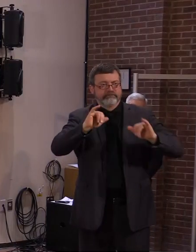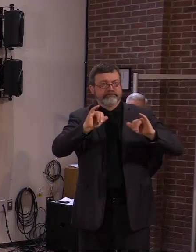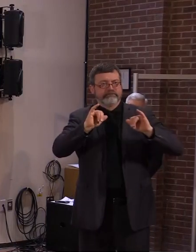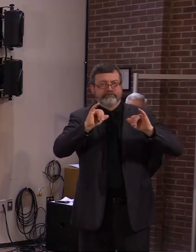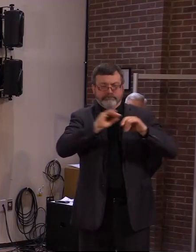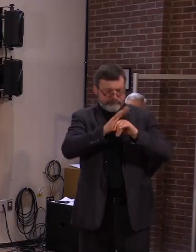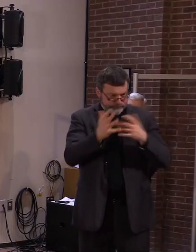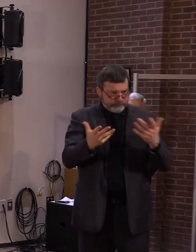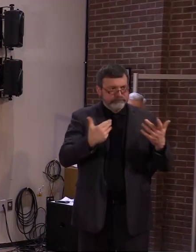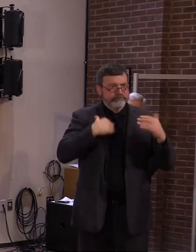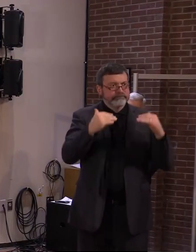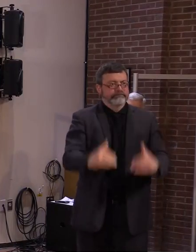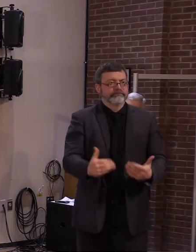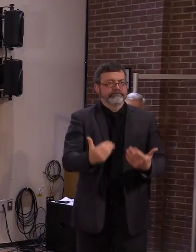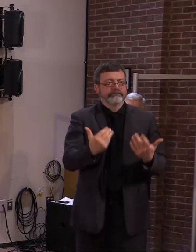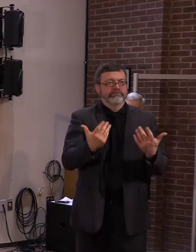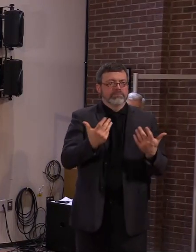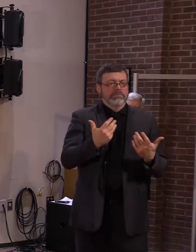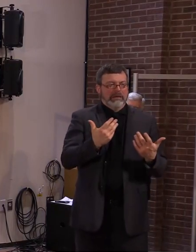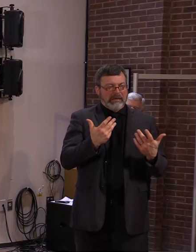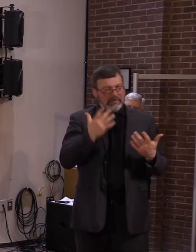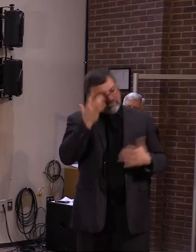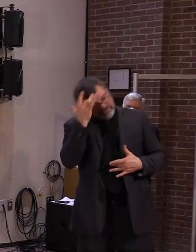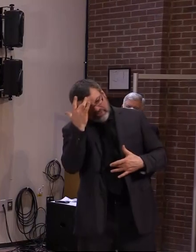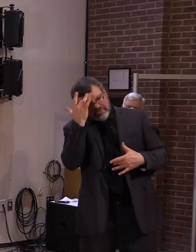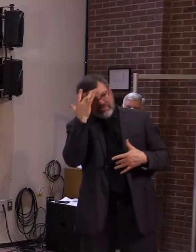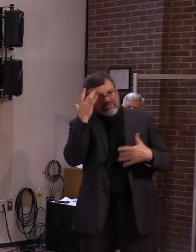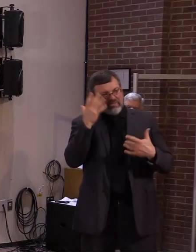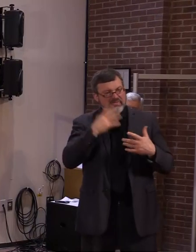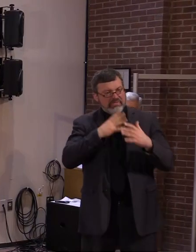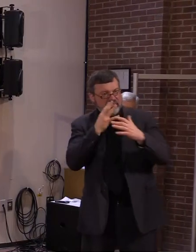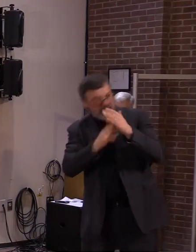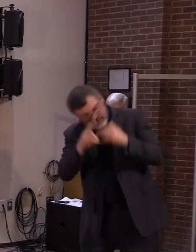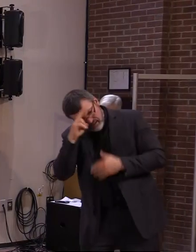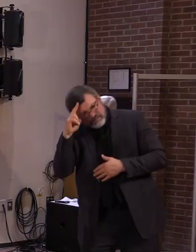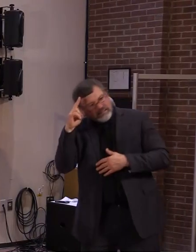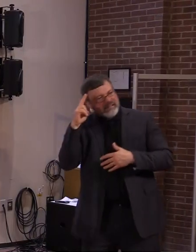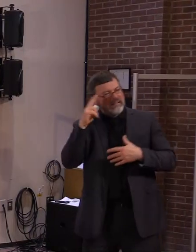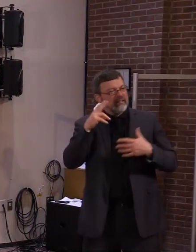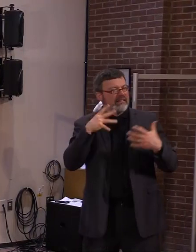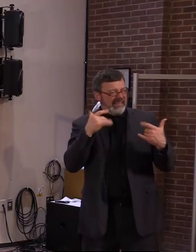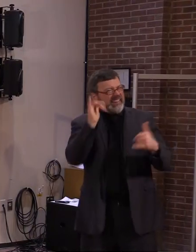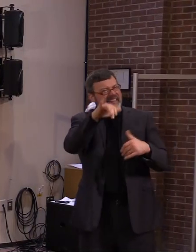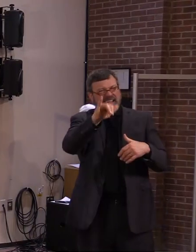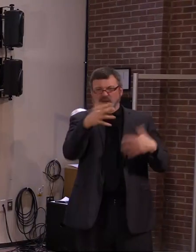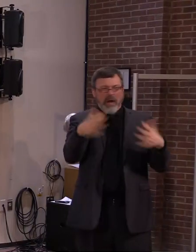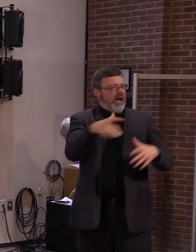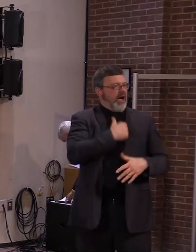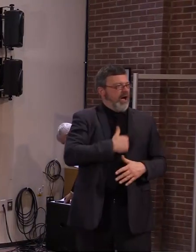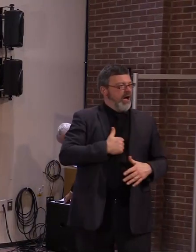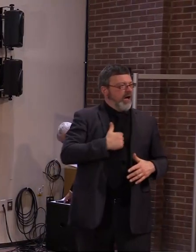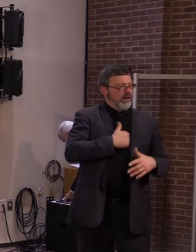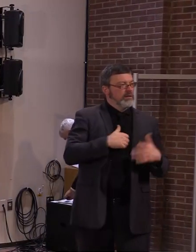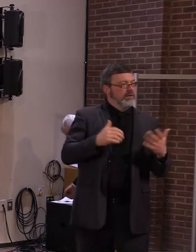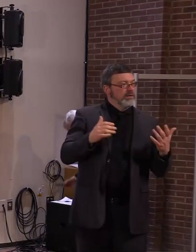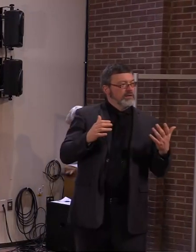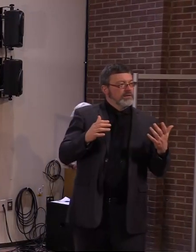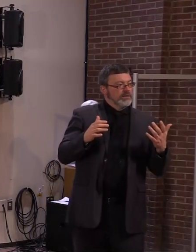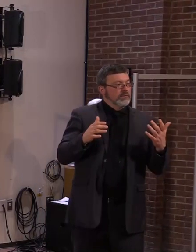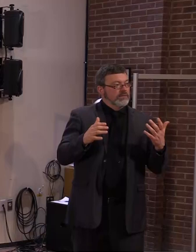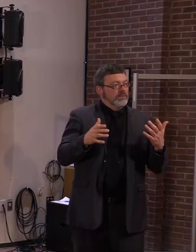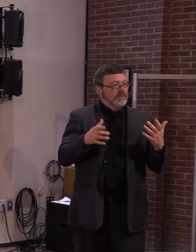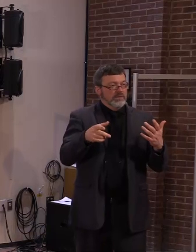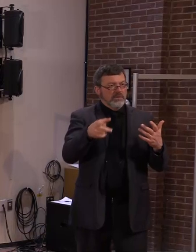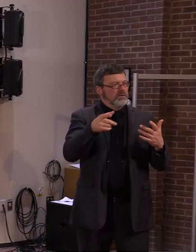immunity, and that being deemed the satisfactory level to be at. So we're seeing that play out with this novel virus, with